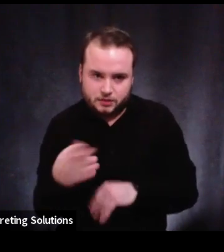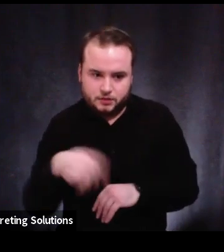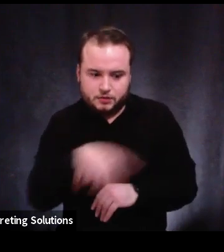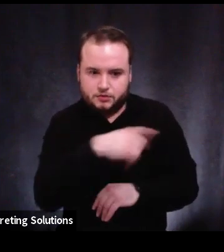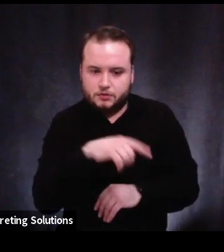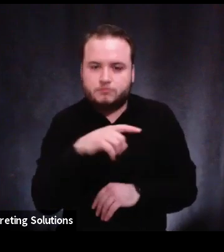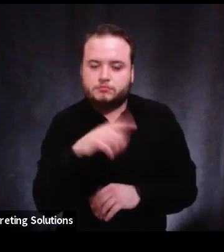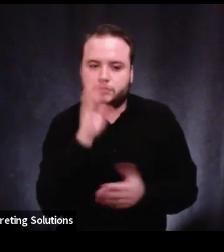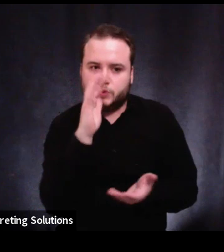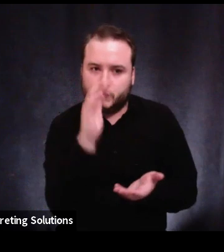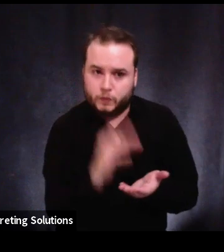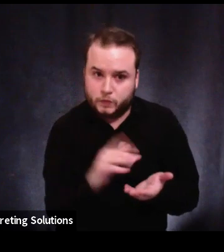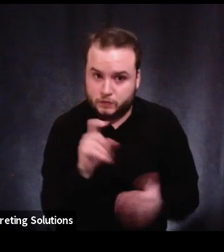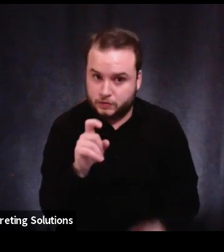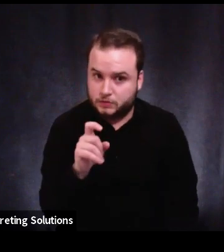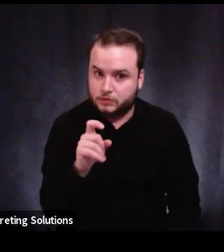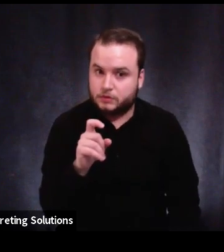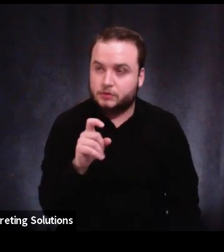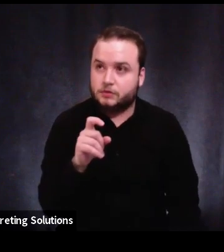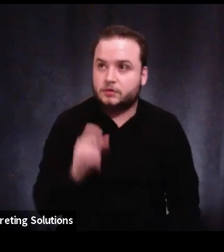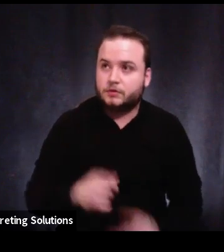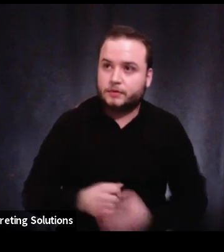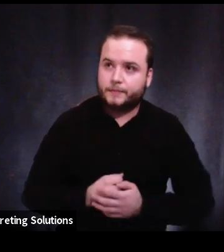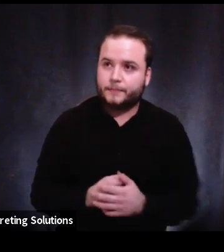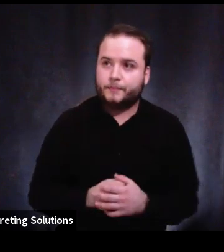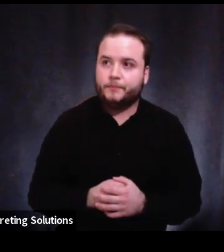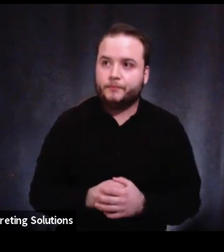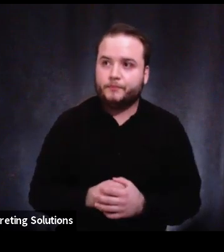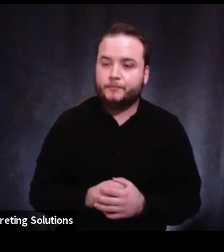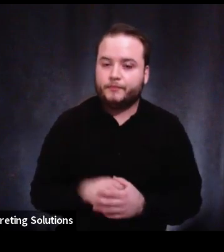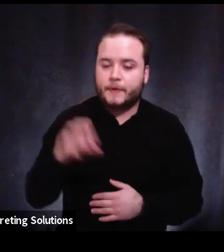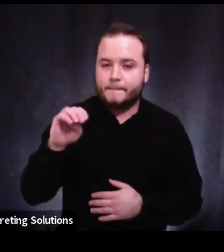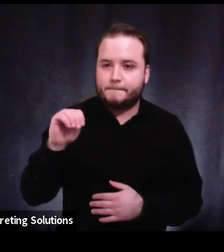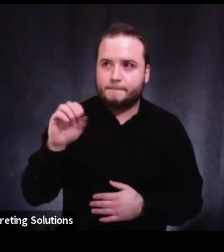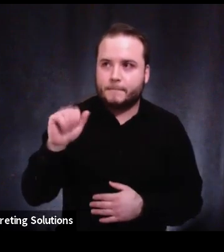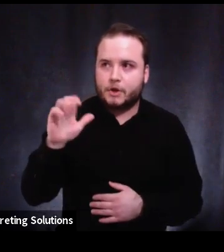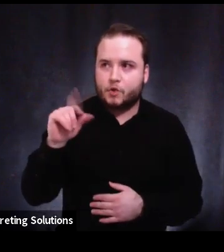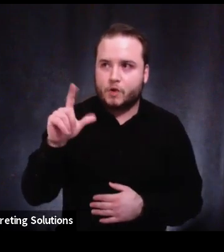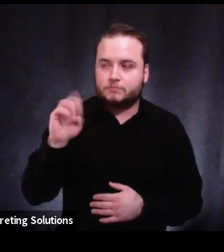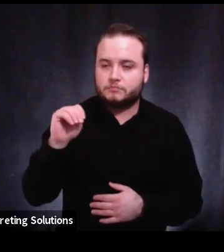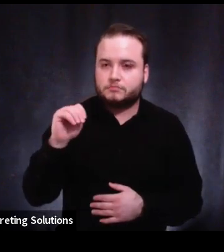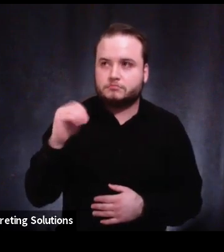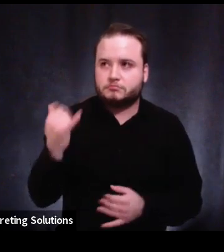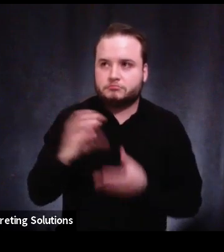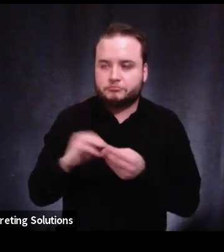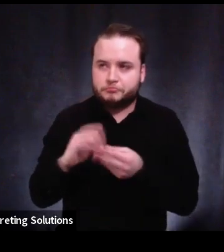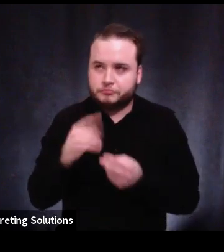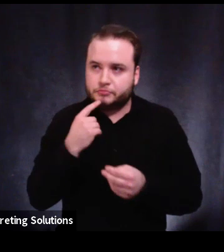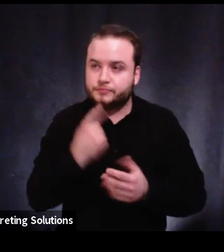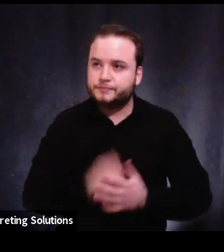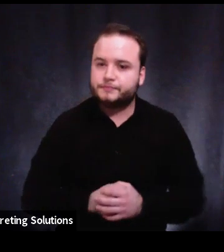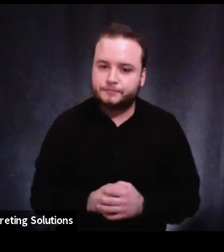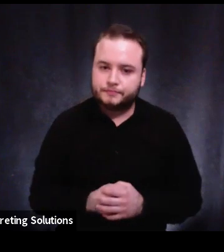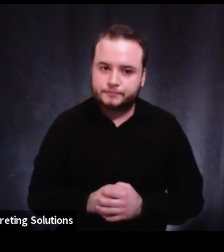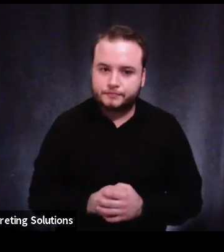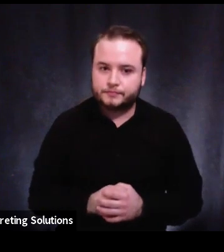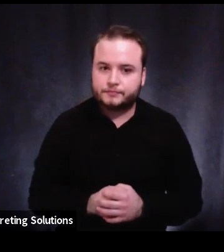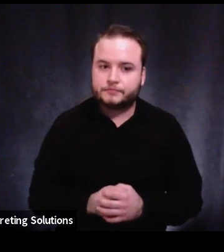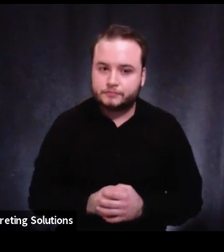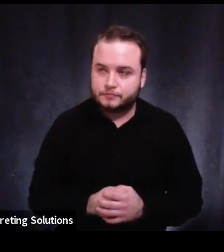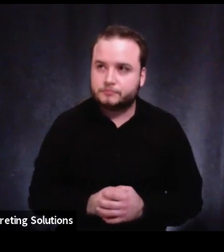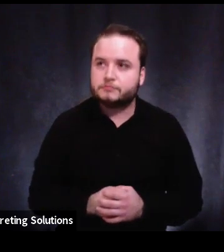This is Commissioner Malcolm. Yeah, I think that's certainly something that most of the models that are out there